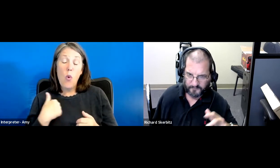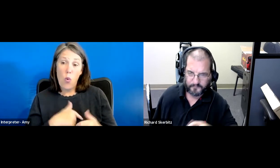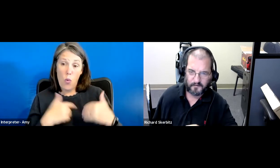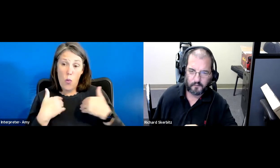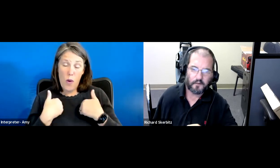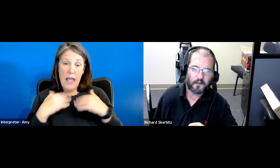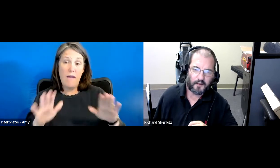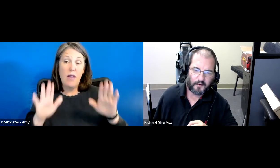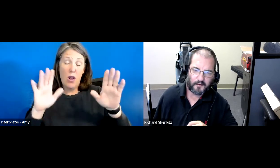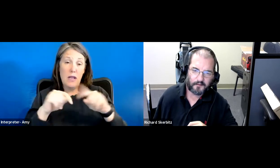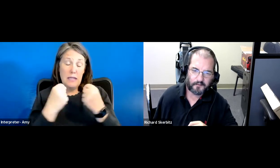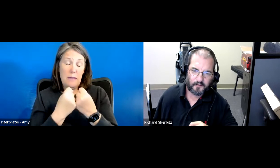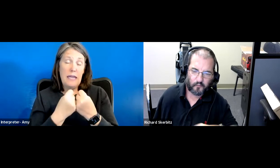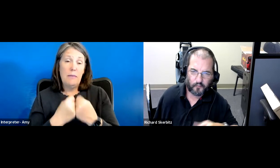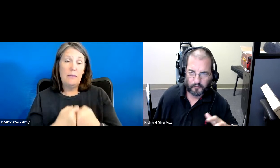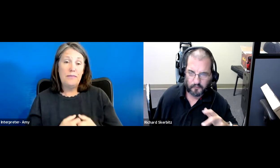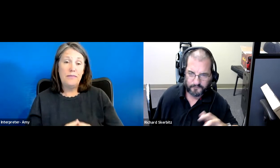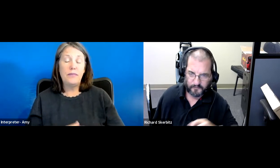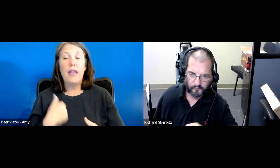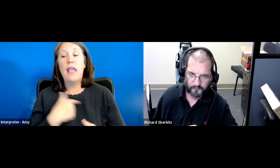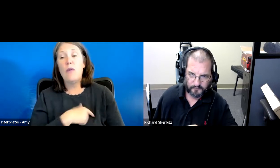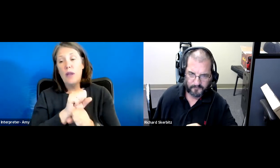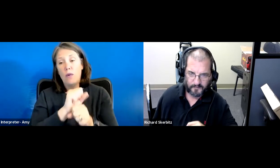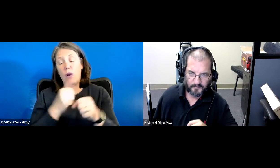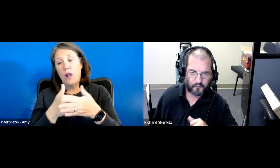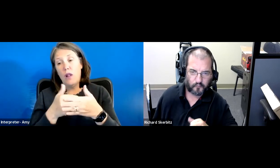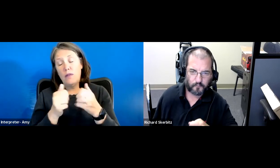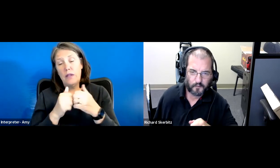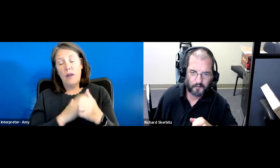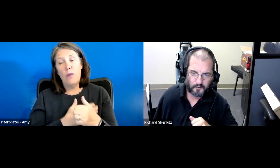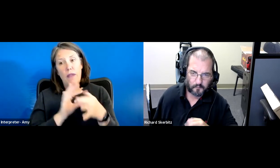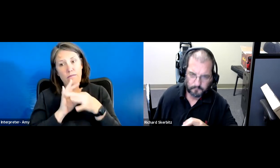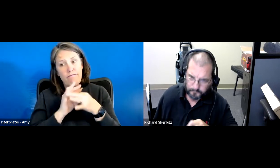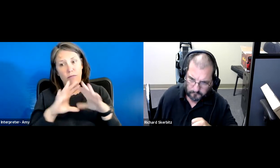an awesome team, and we work closely with our tight-knit group.